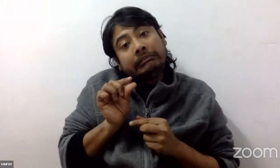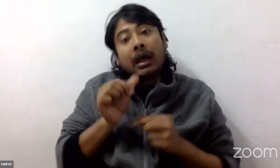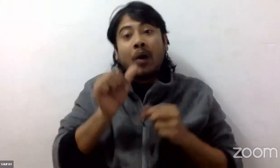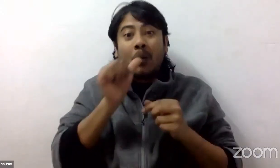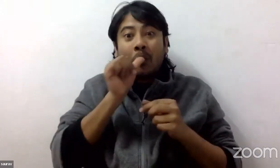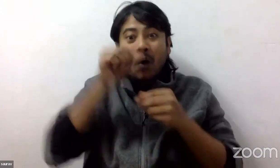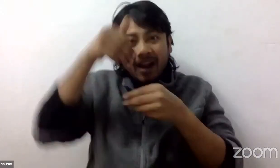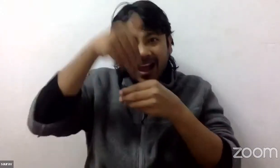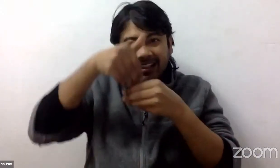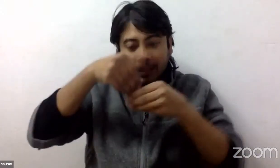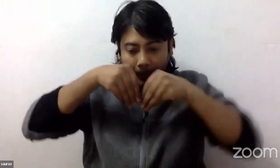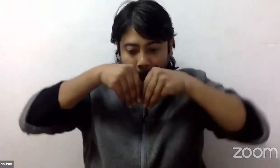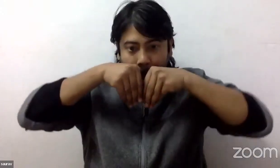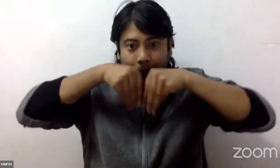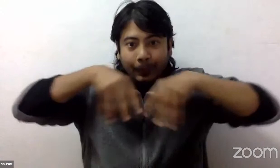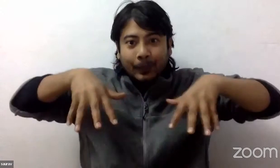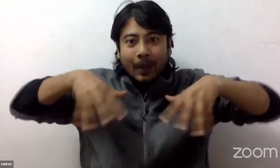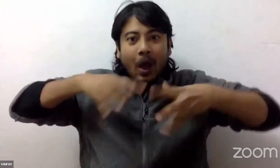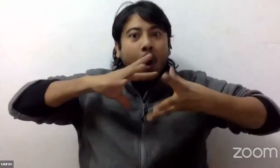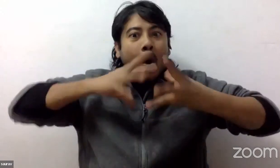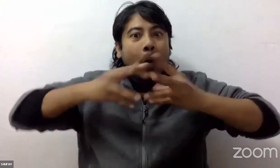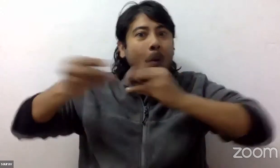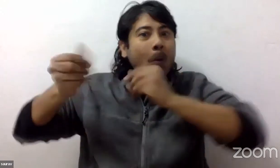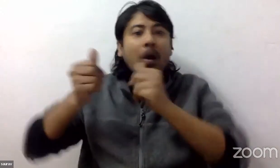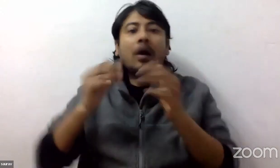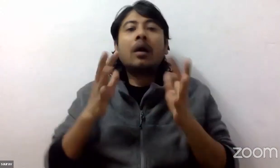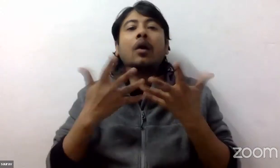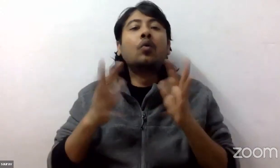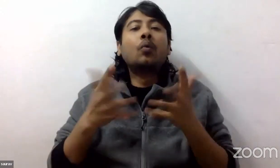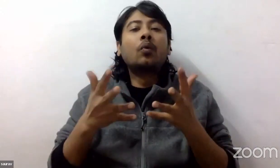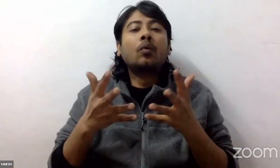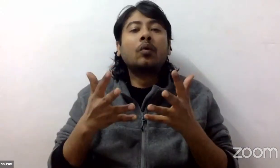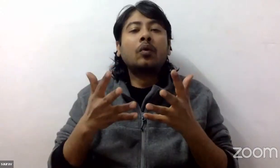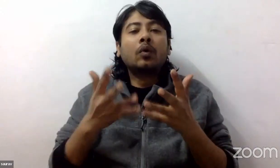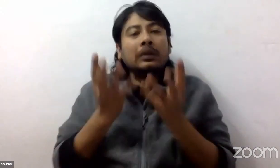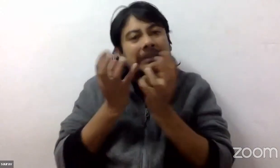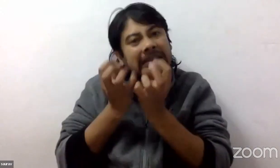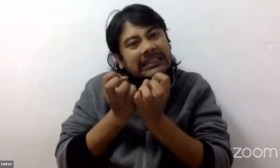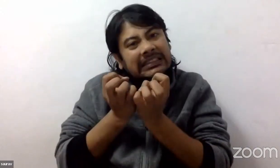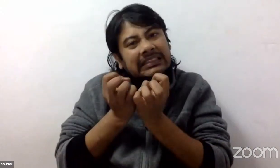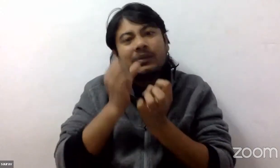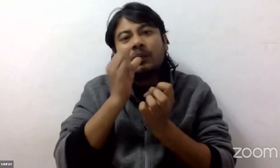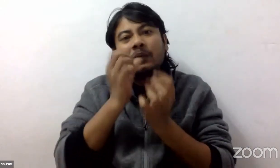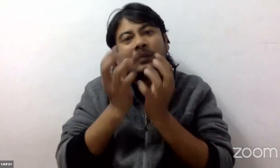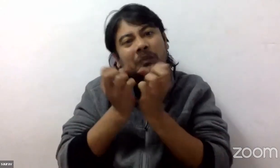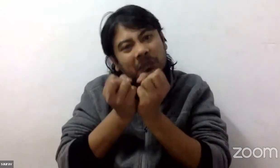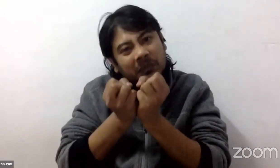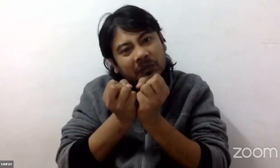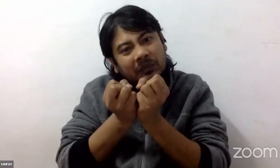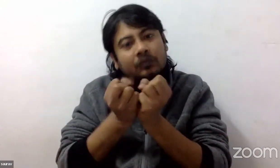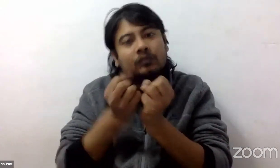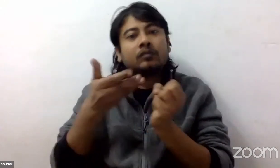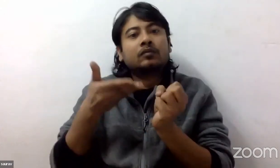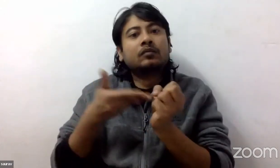to be fasting, if we are eating grains, we have so much of water because of the grains in our